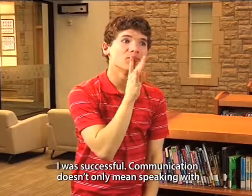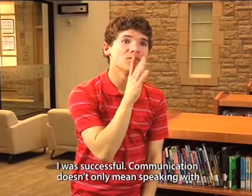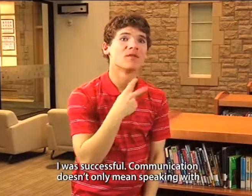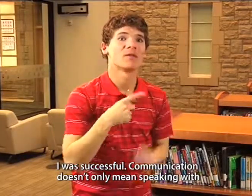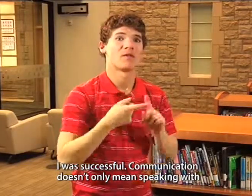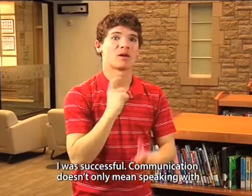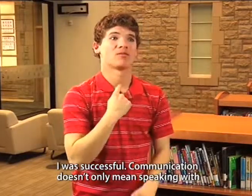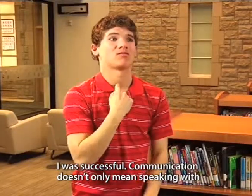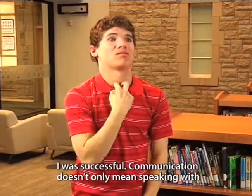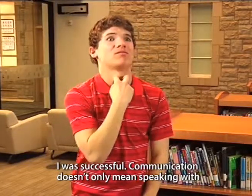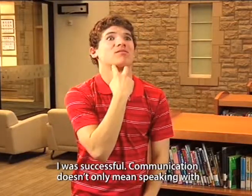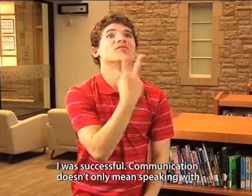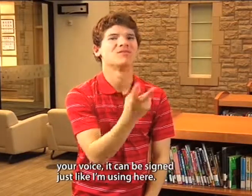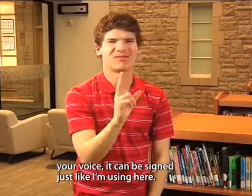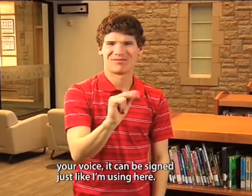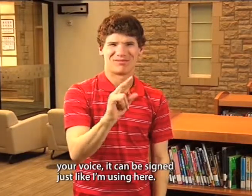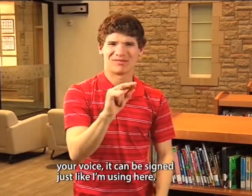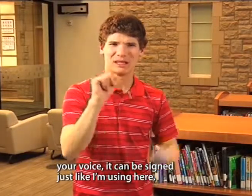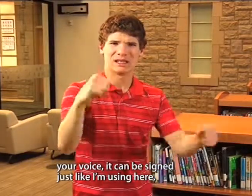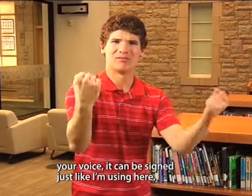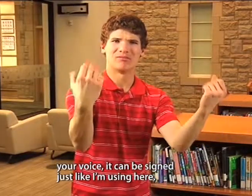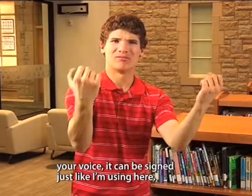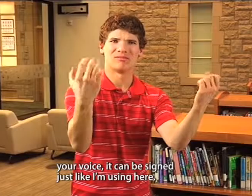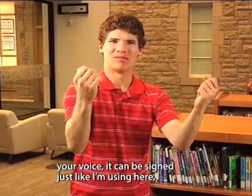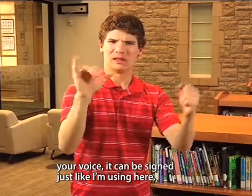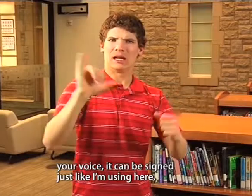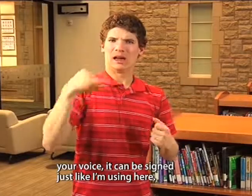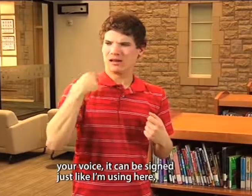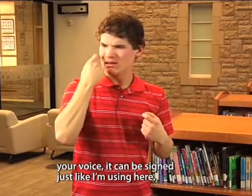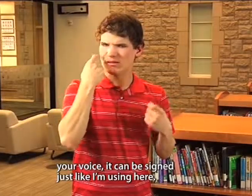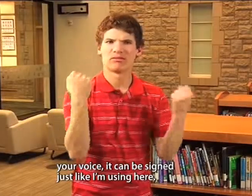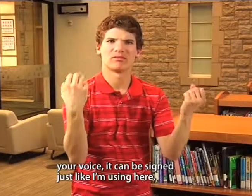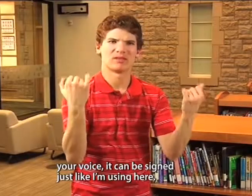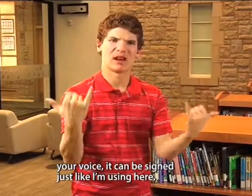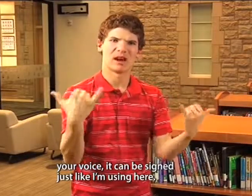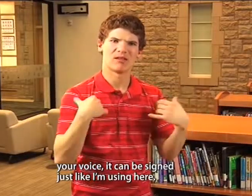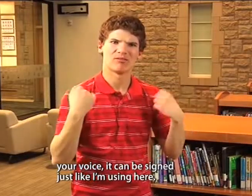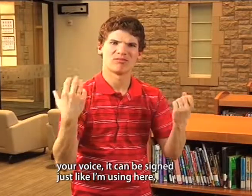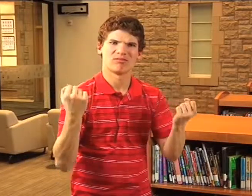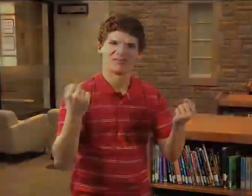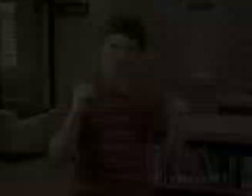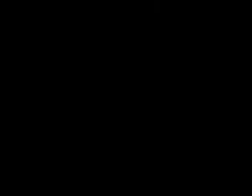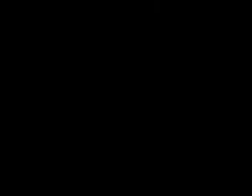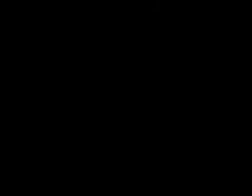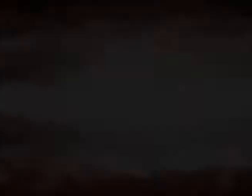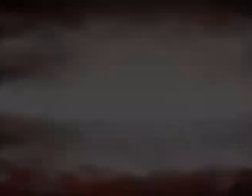Communication doesn't only mean speaking with your voice. It can be signed, just like I'm using here.